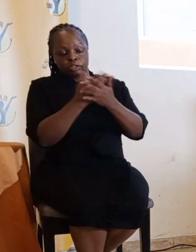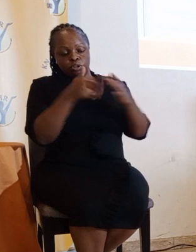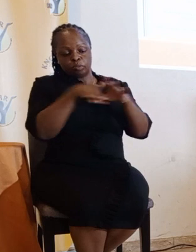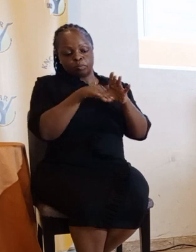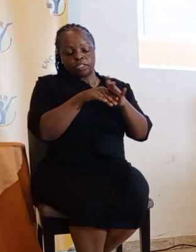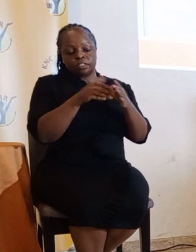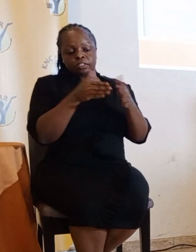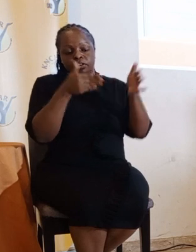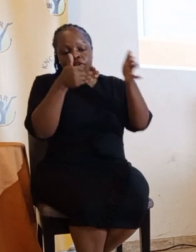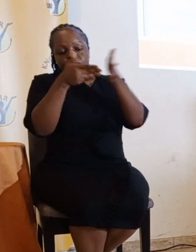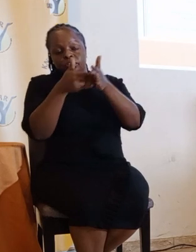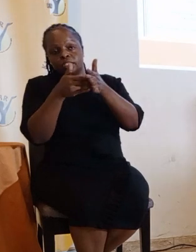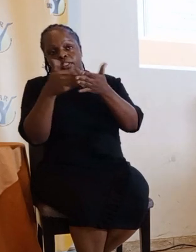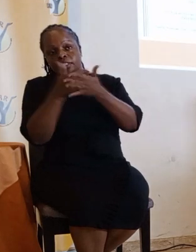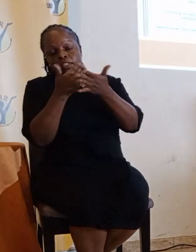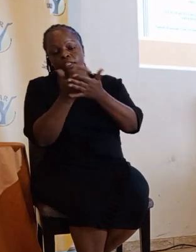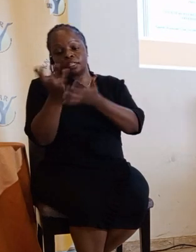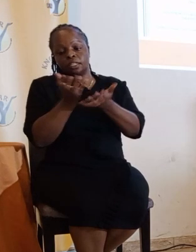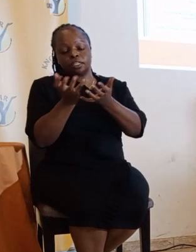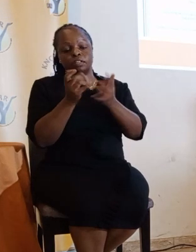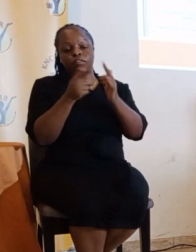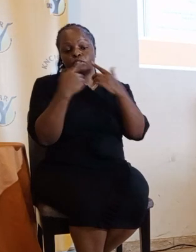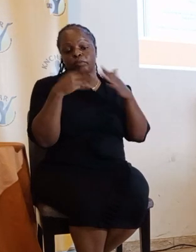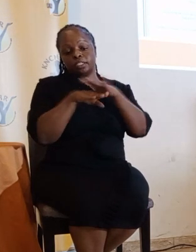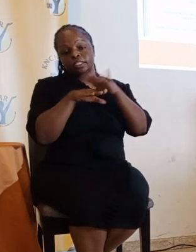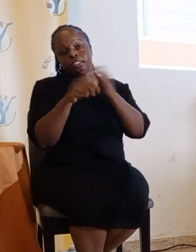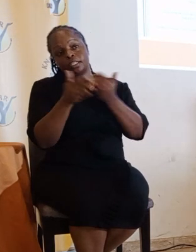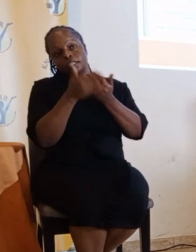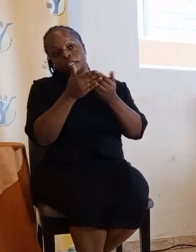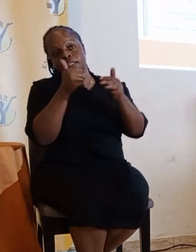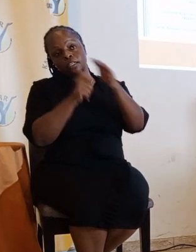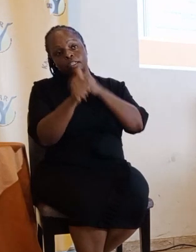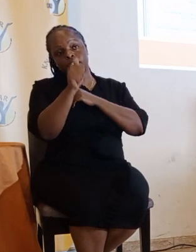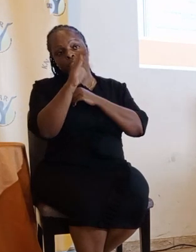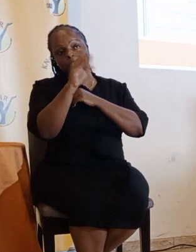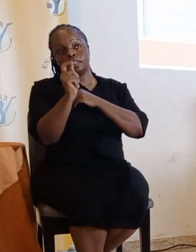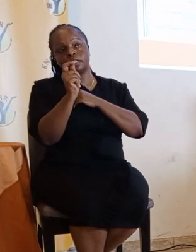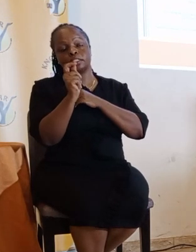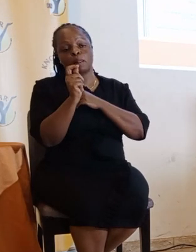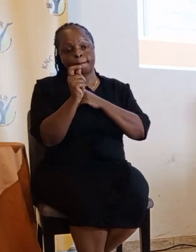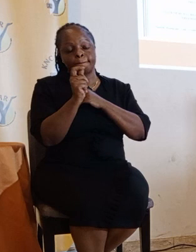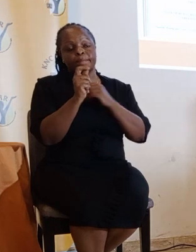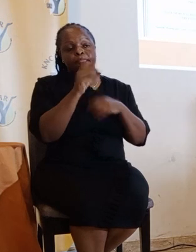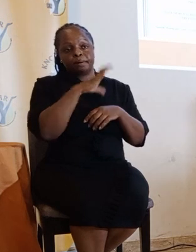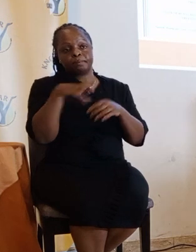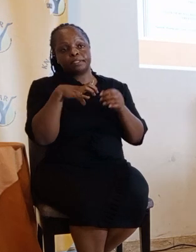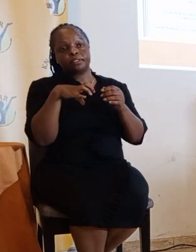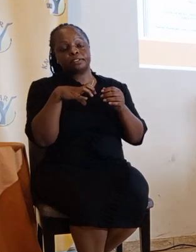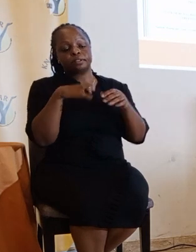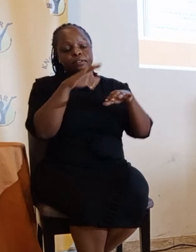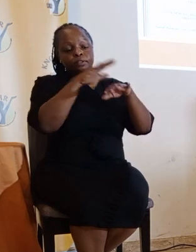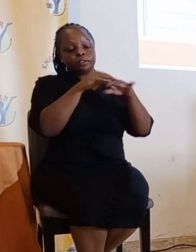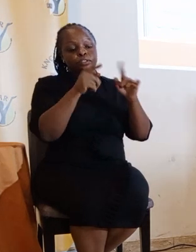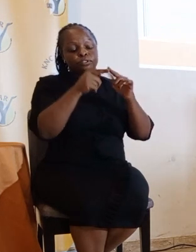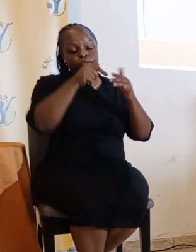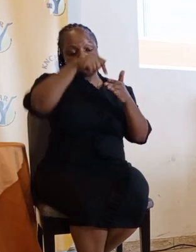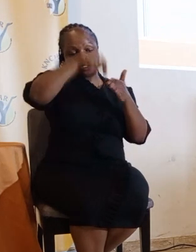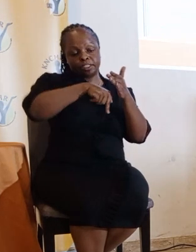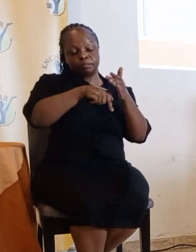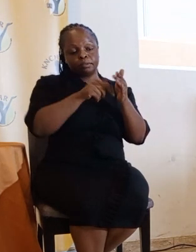locking needy households out from accessing care under the Act. The Commission calls for extensive